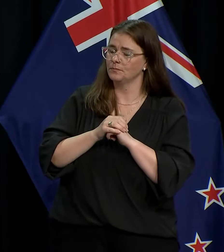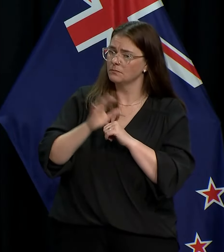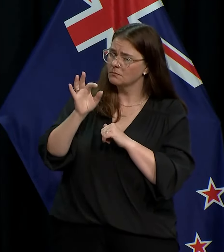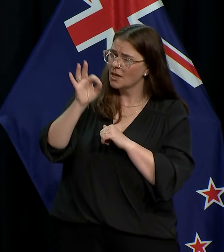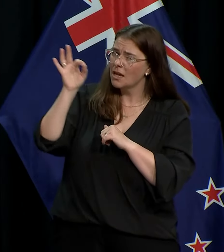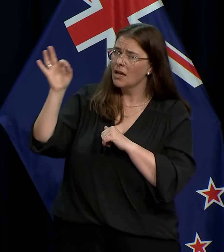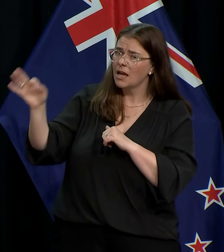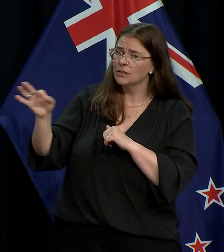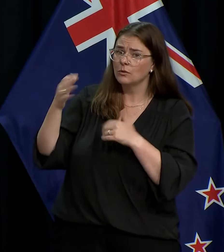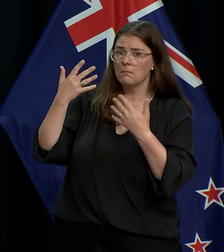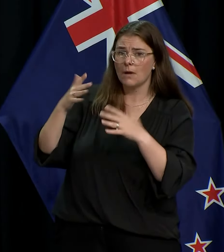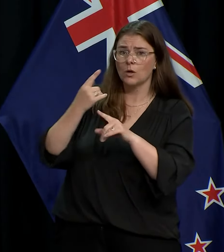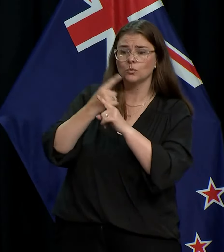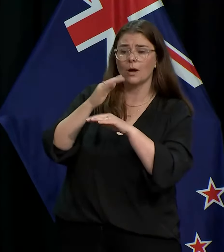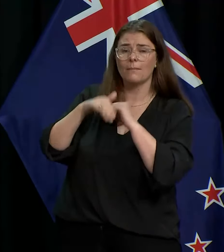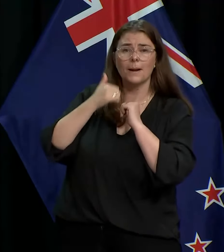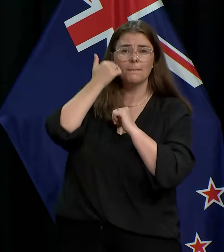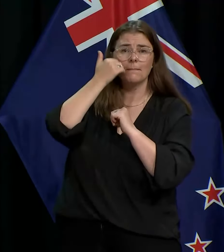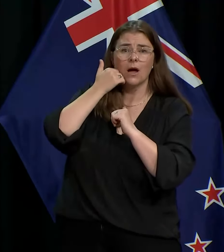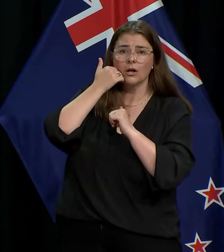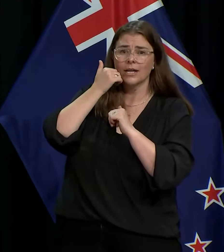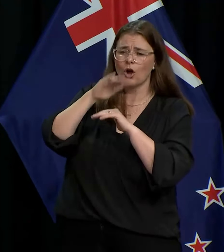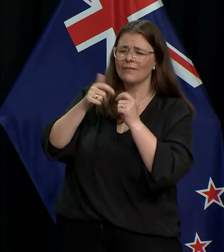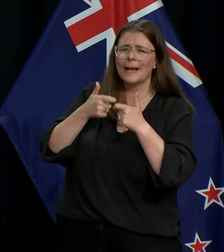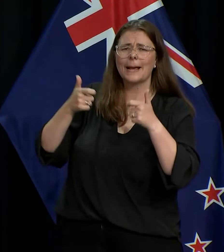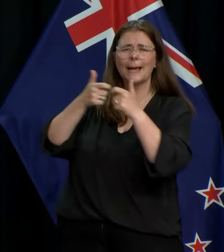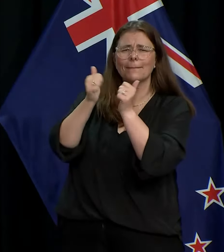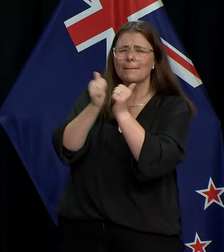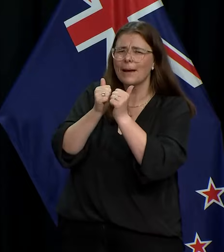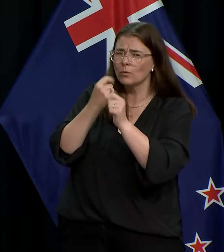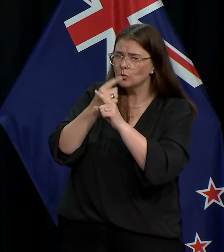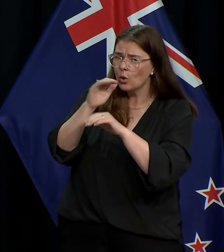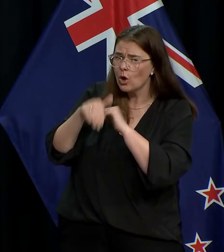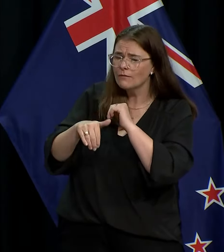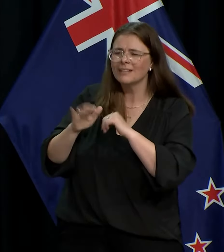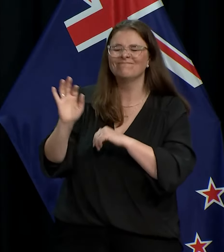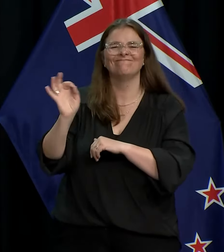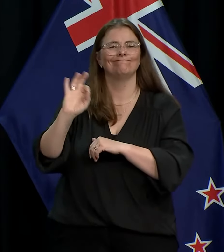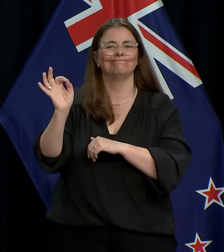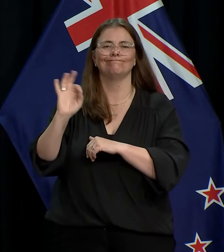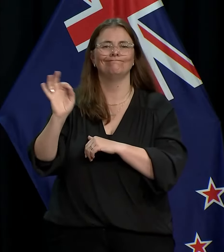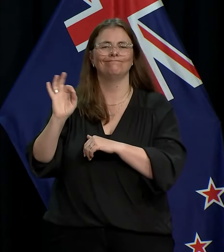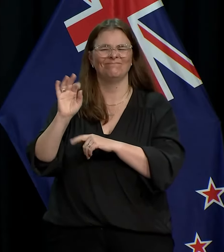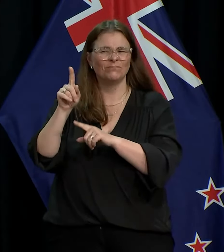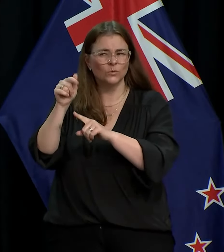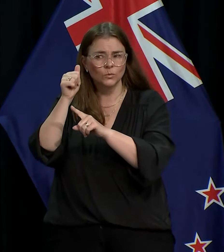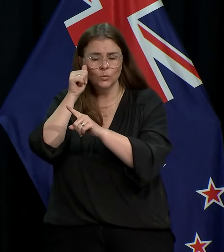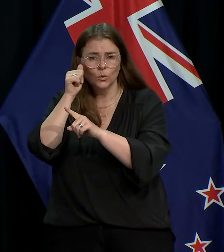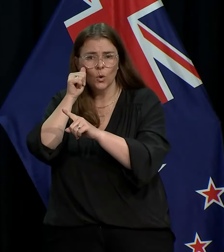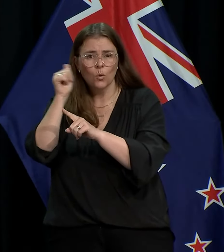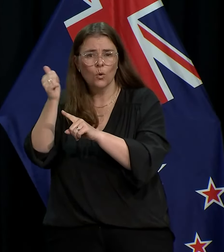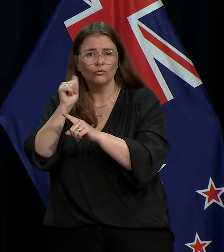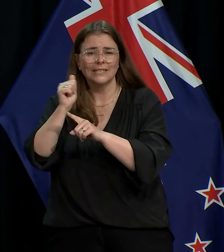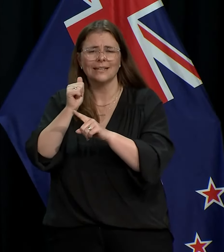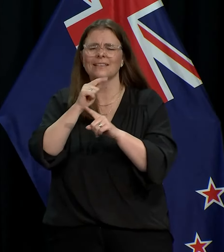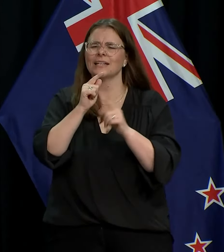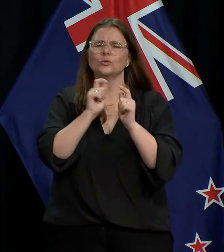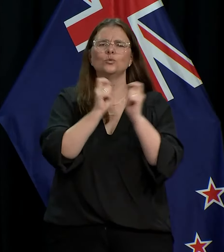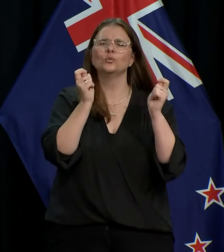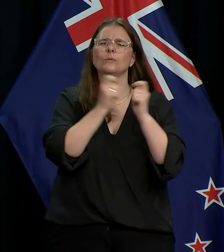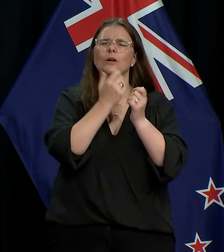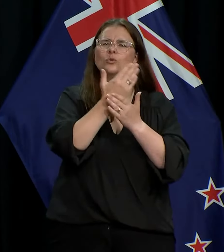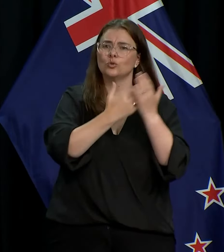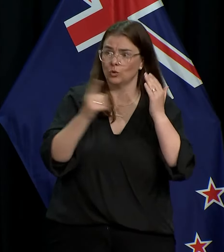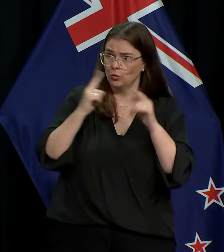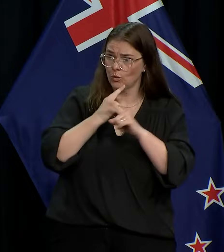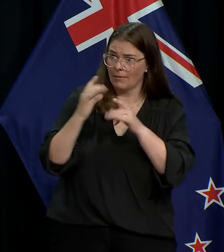the Maori situation that a cabinet paper was going to? No. In fact, as you may well be aware, the Herald story that I